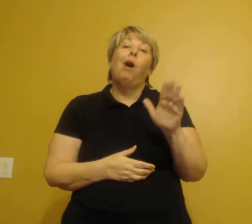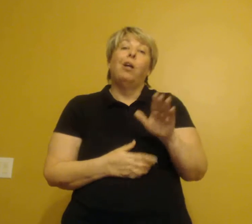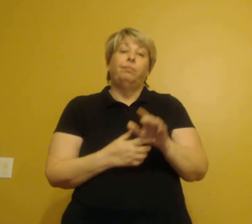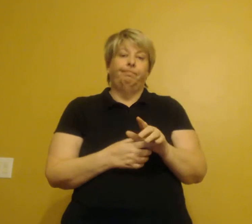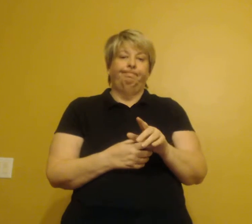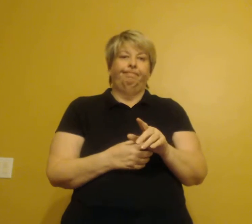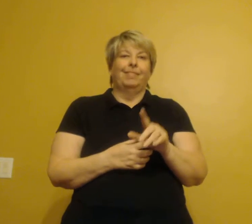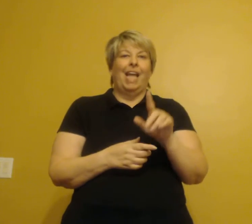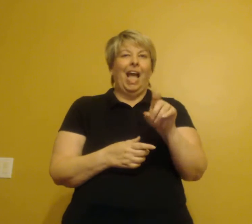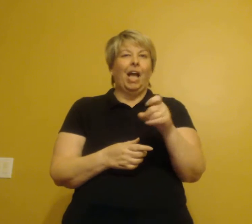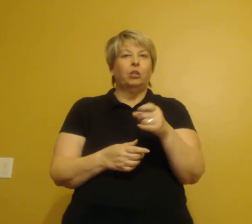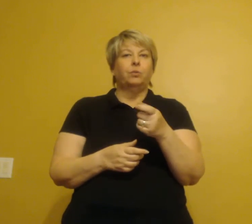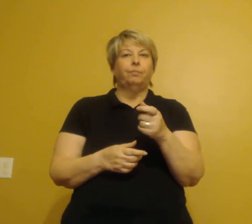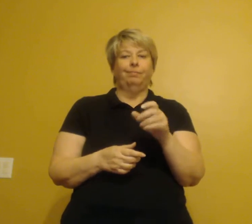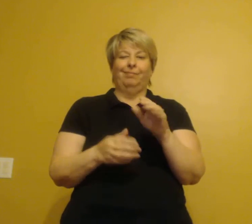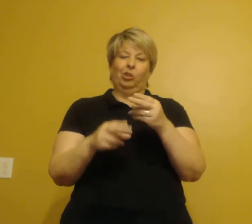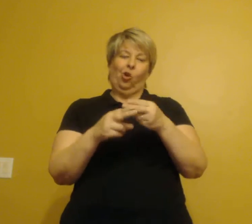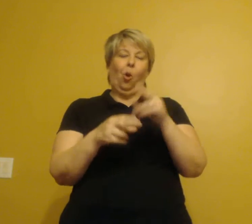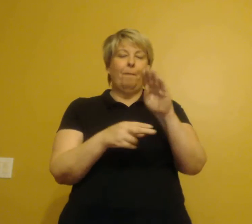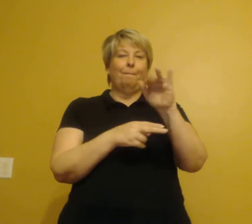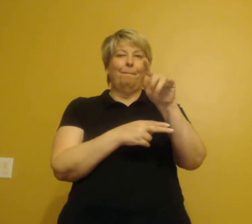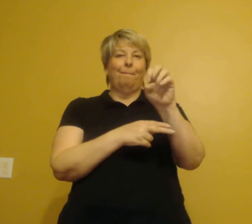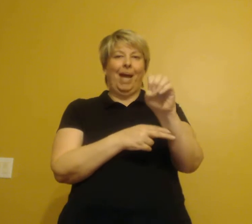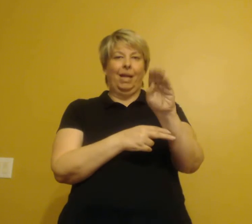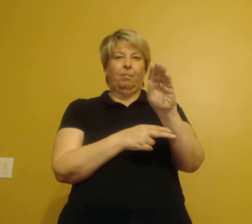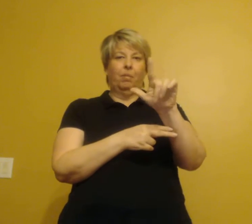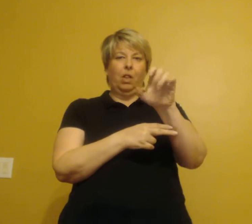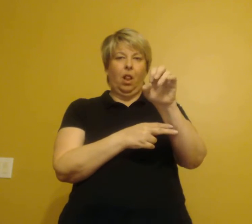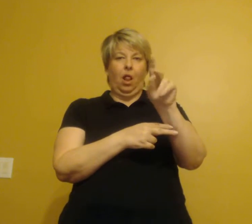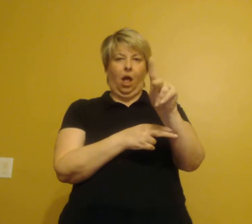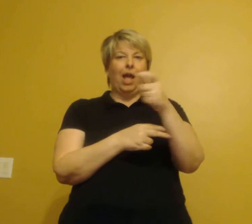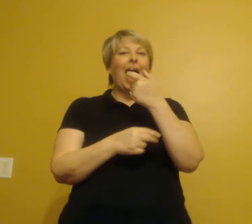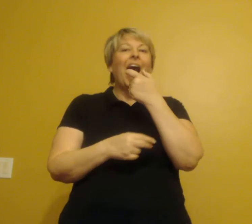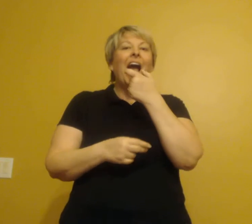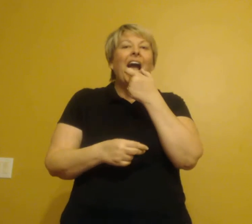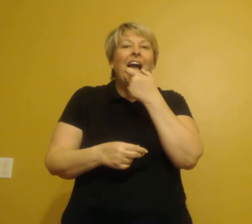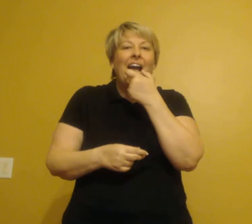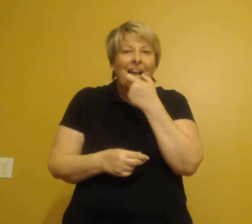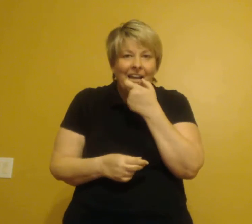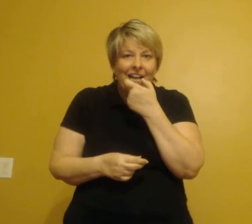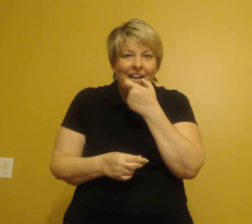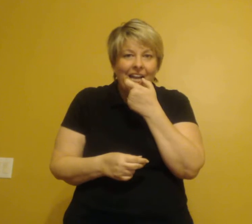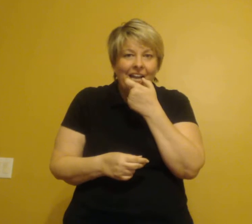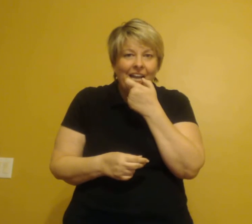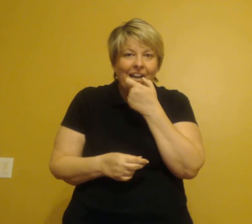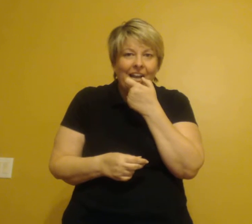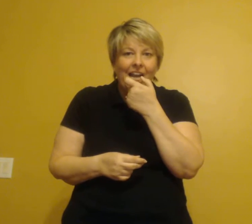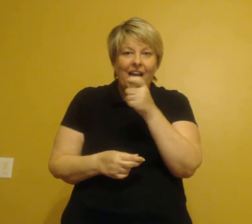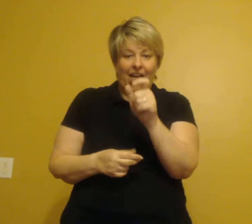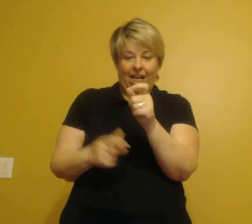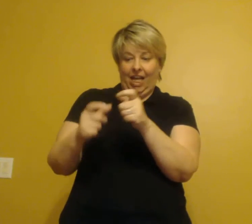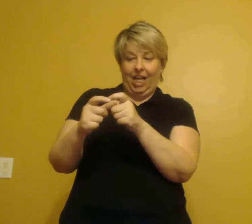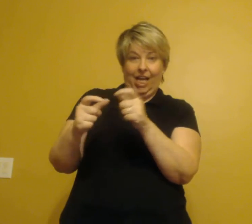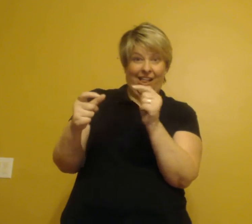small bite block like this into your mouth, which you just gently bite with your teeth.